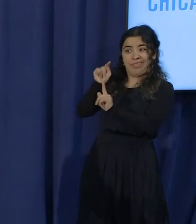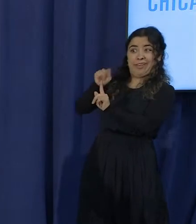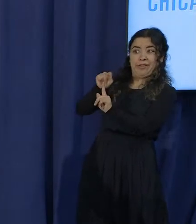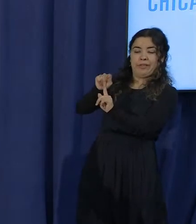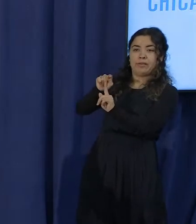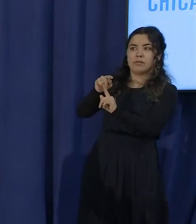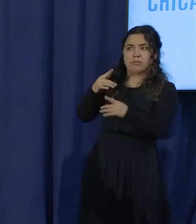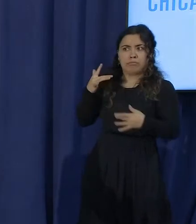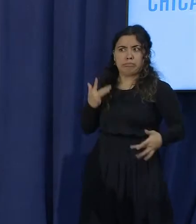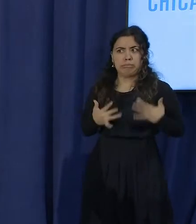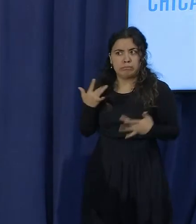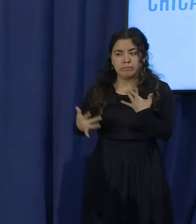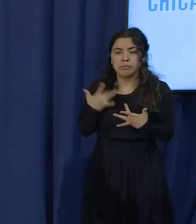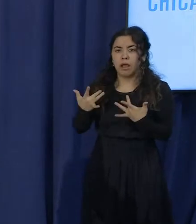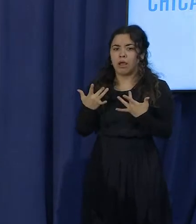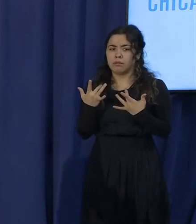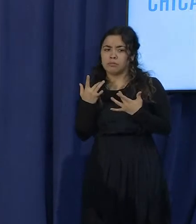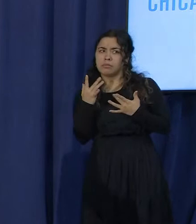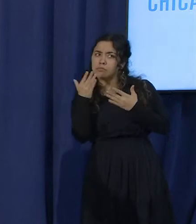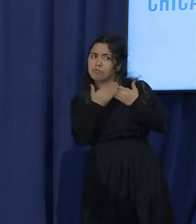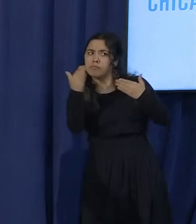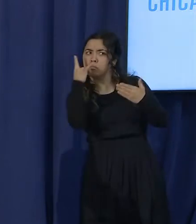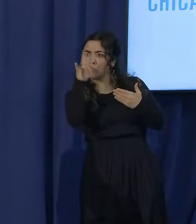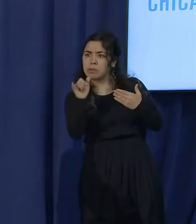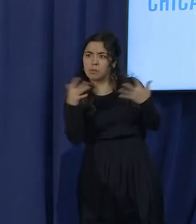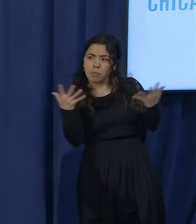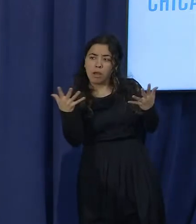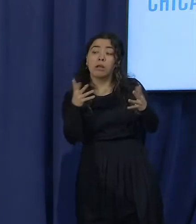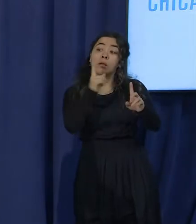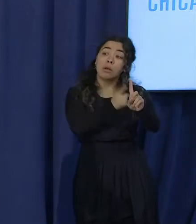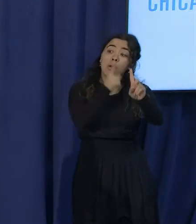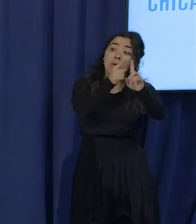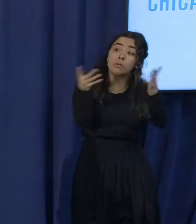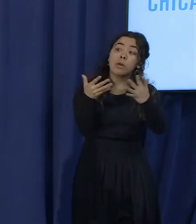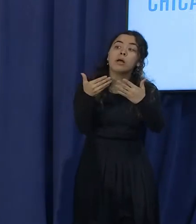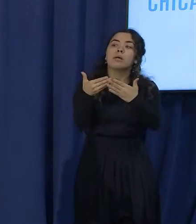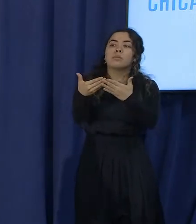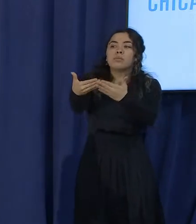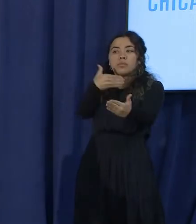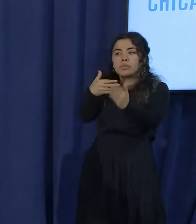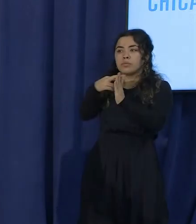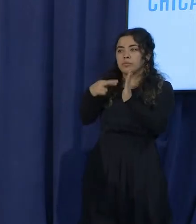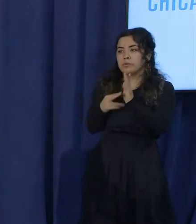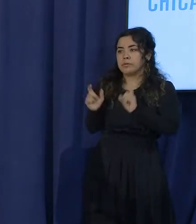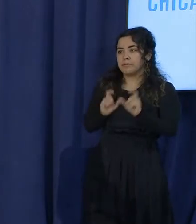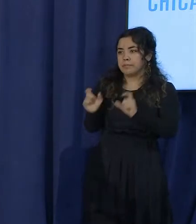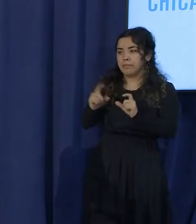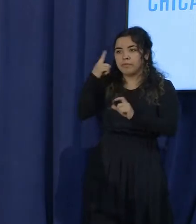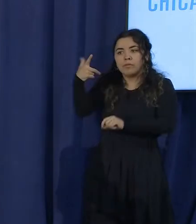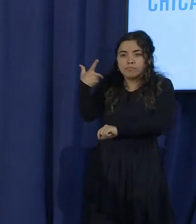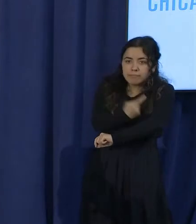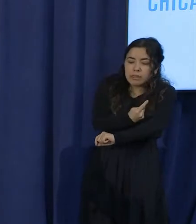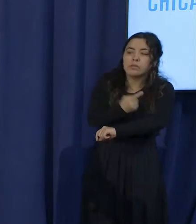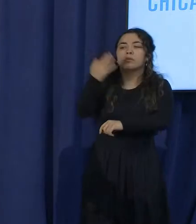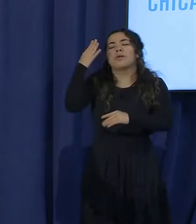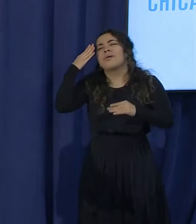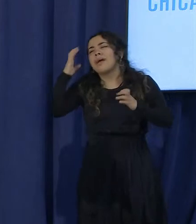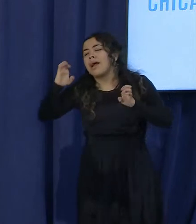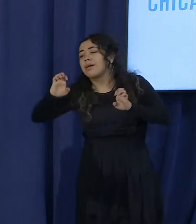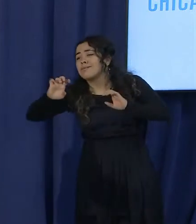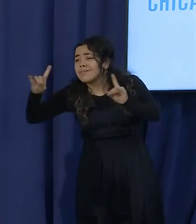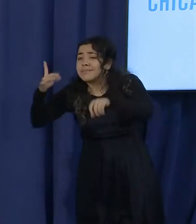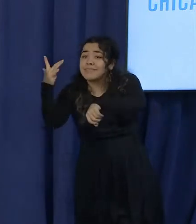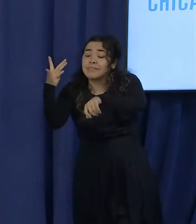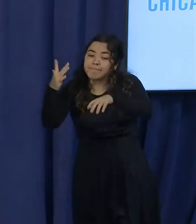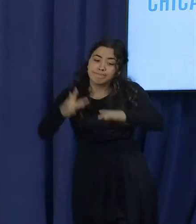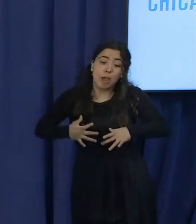excitement related to what should this look like. Our goal is to pre-register people for vaccine, to have a lot of educational events, think about who